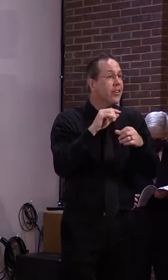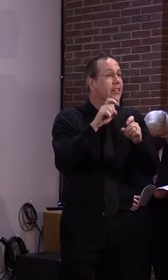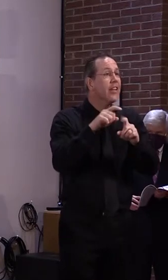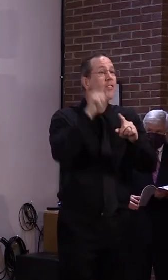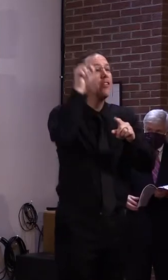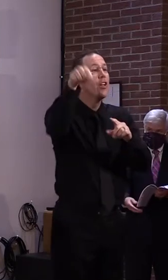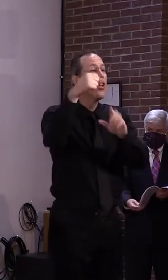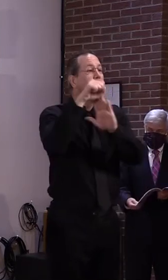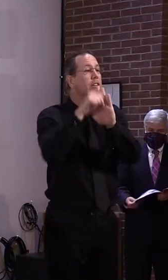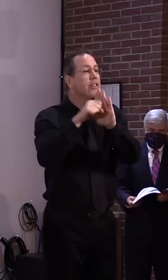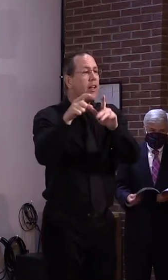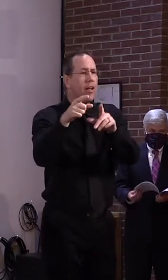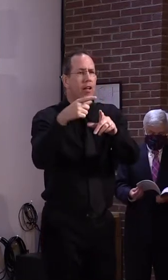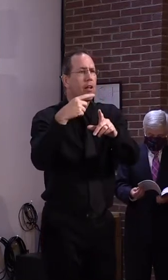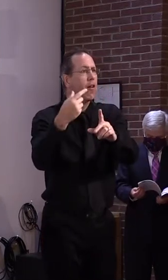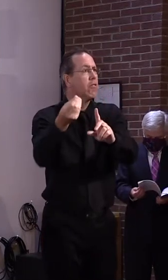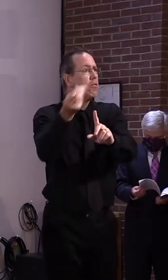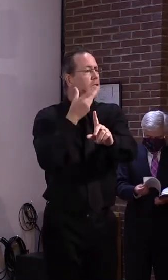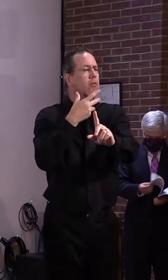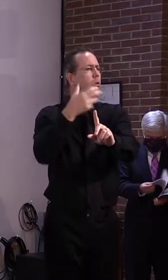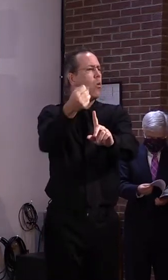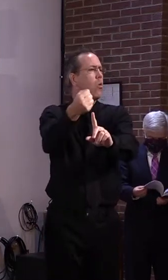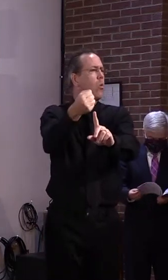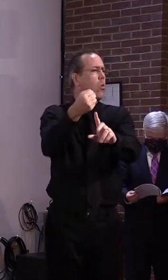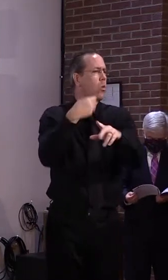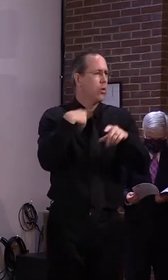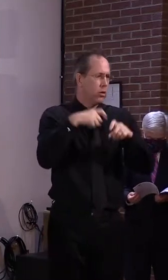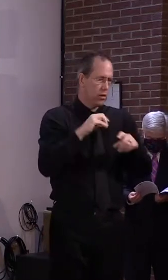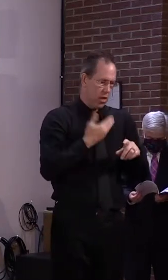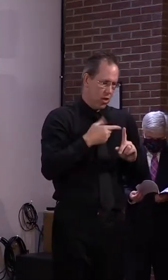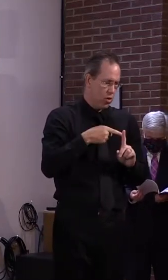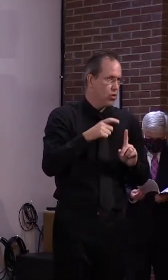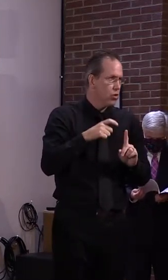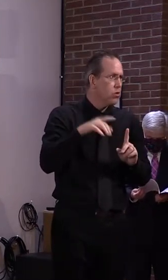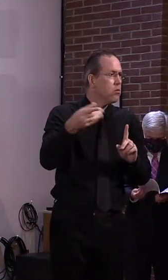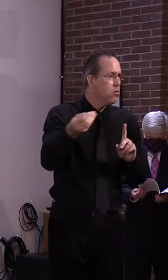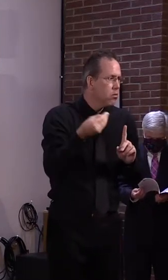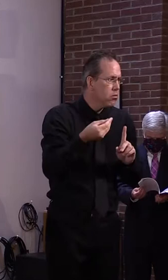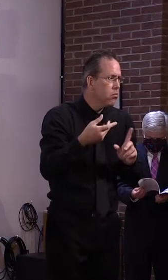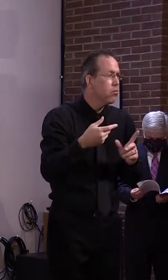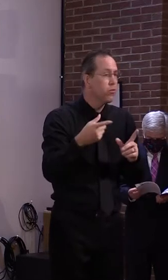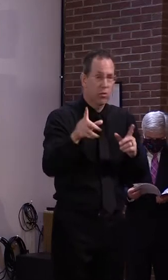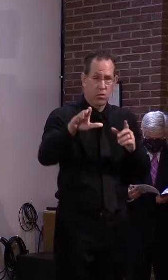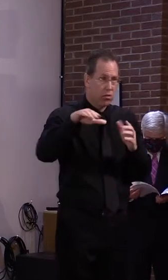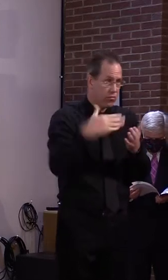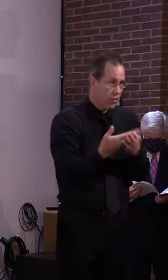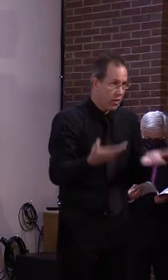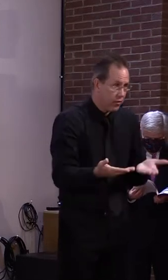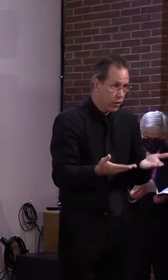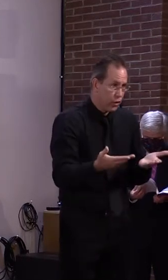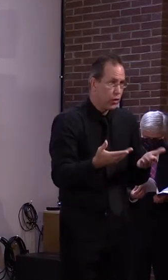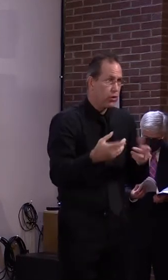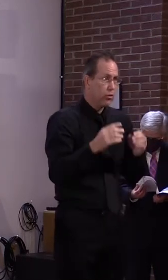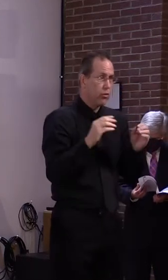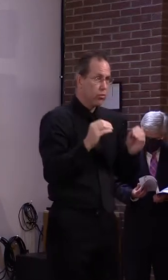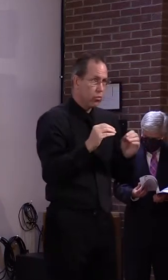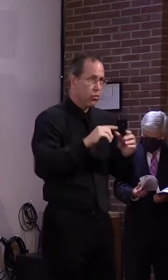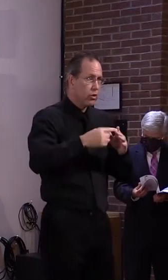in terms of coming to Vermont. Others are testing positive on the day zero that they arrive or on day